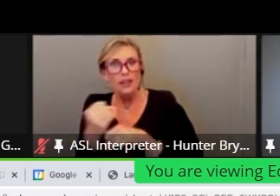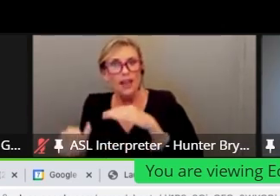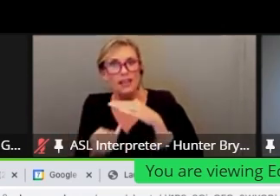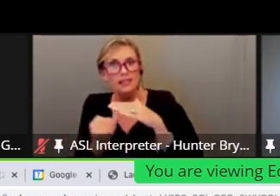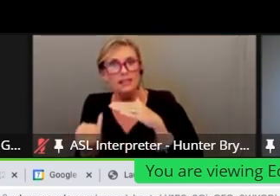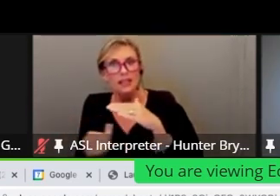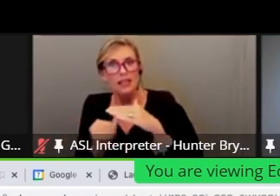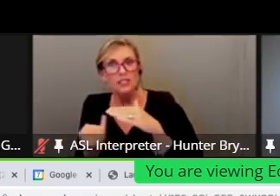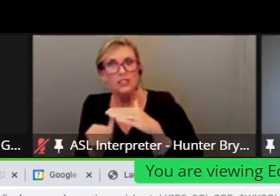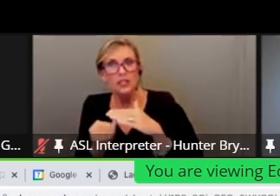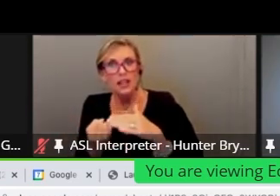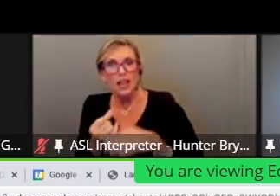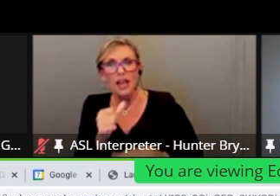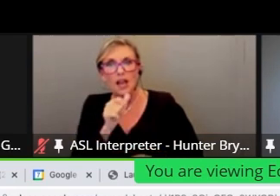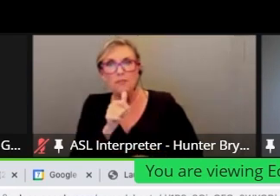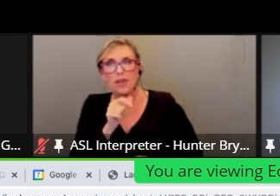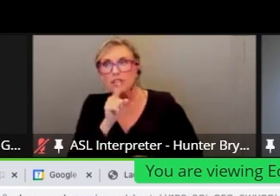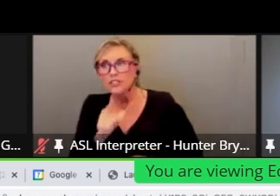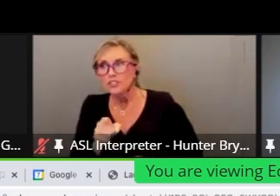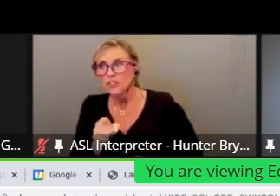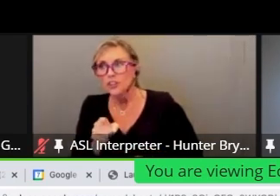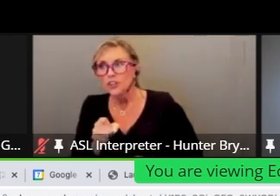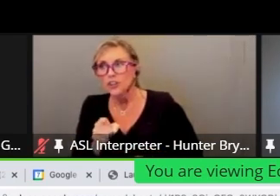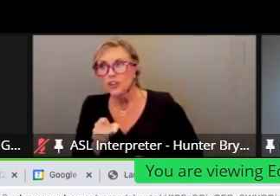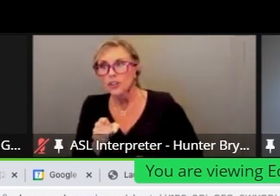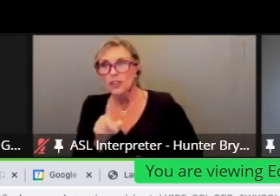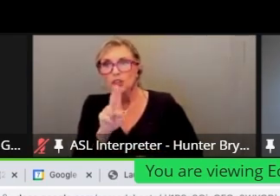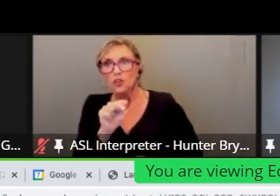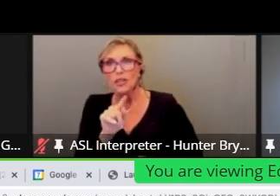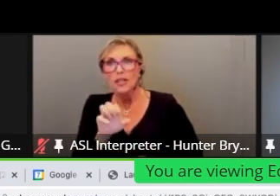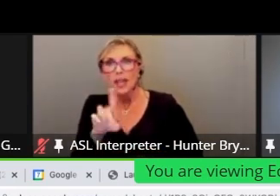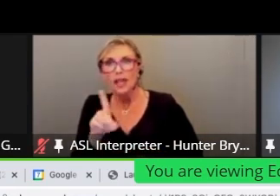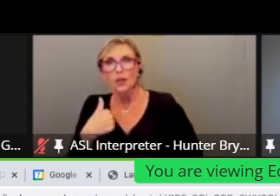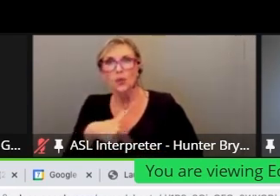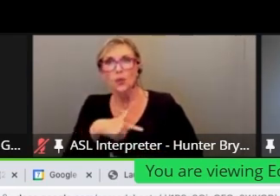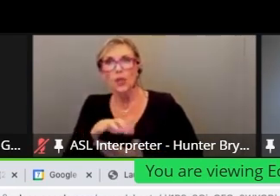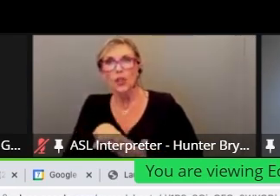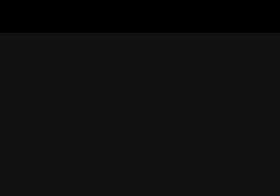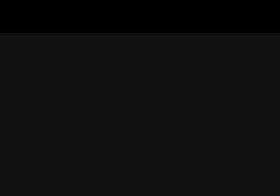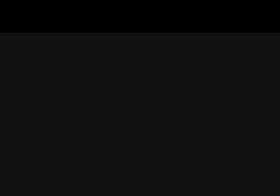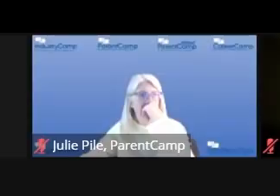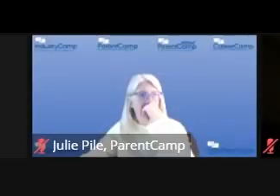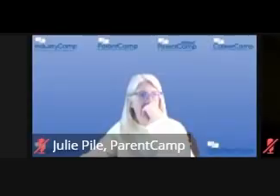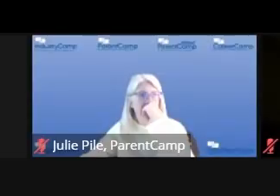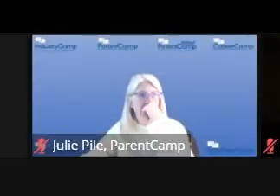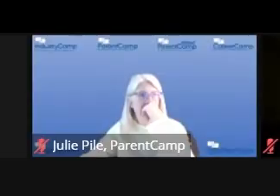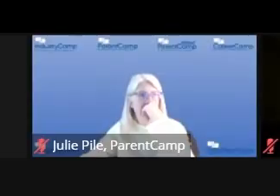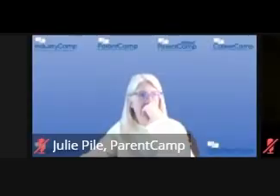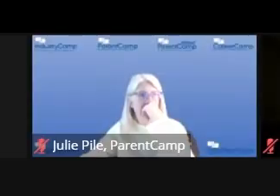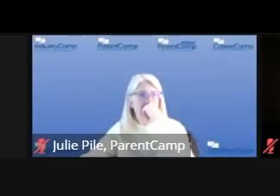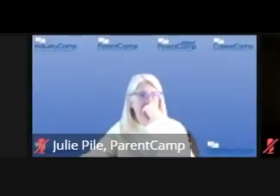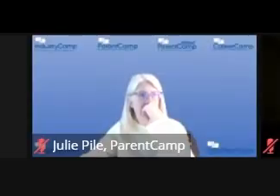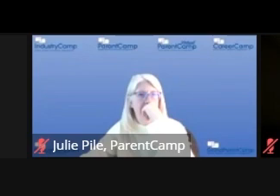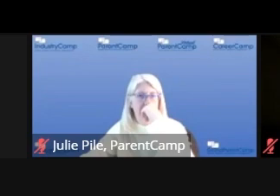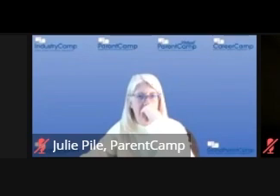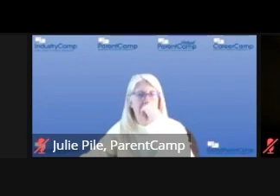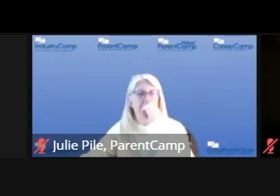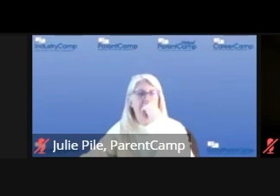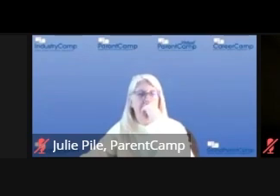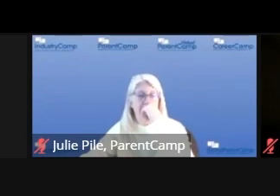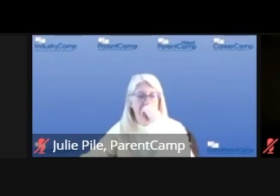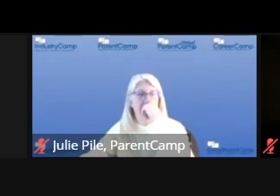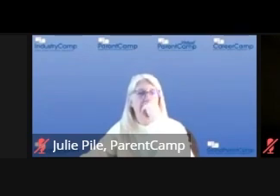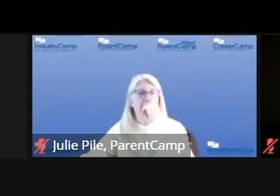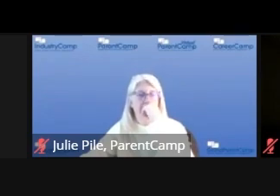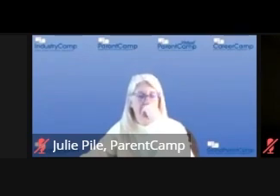the United We Learn Council that represents the legislative body, like Representative Tipton,